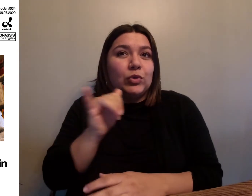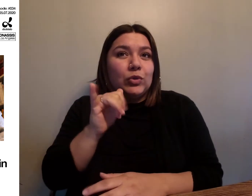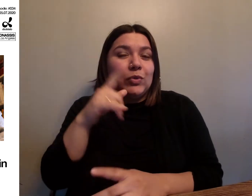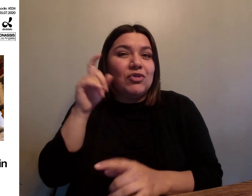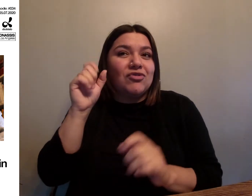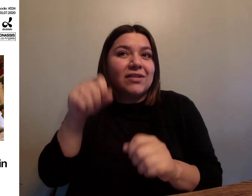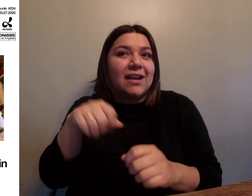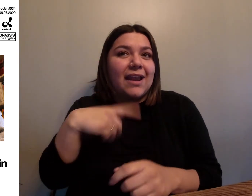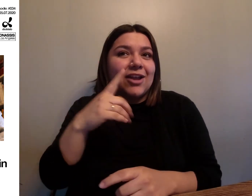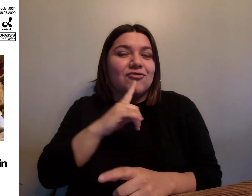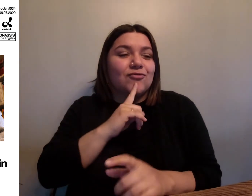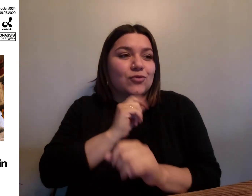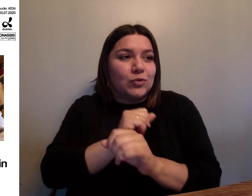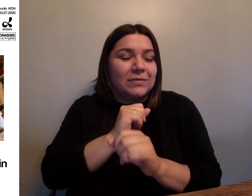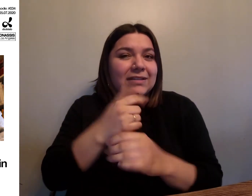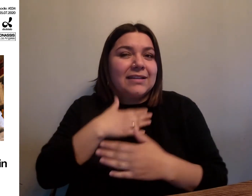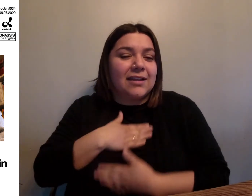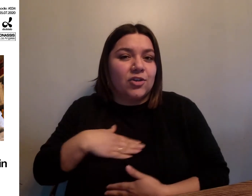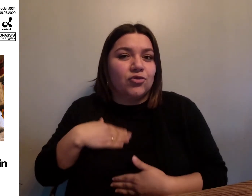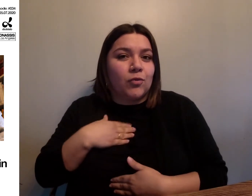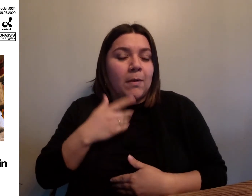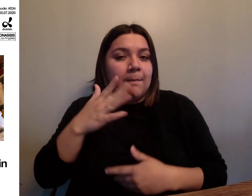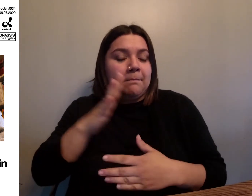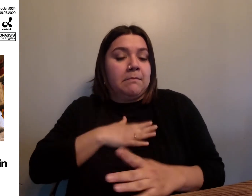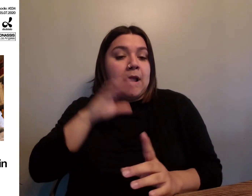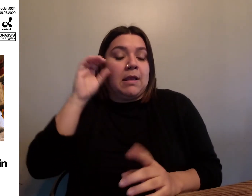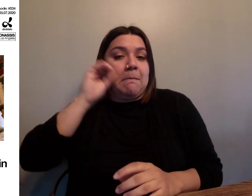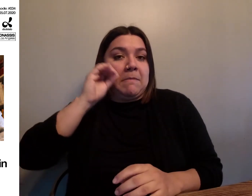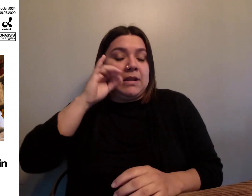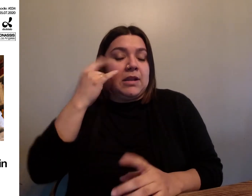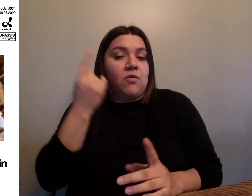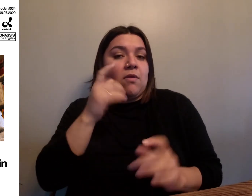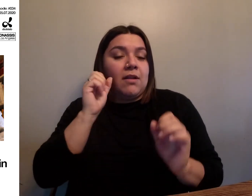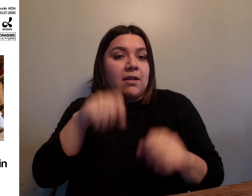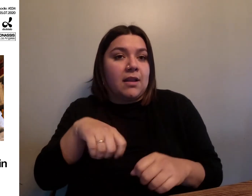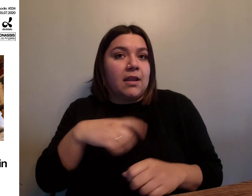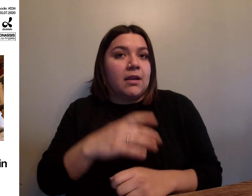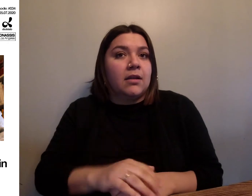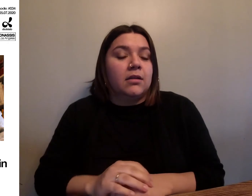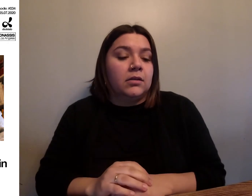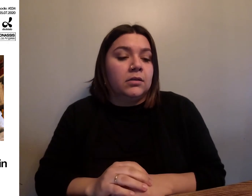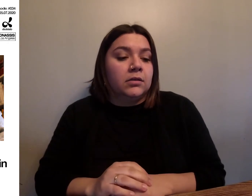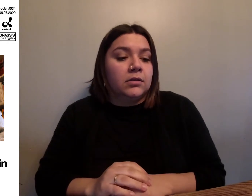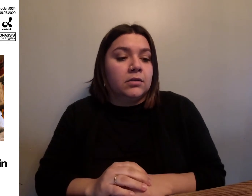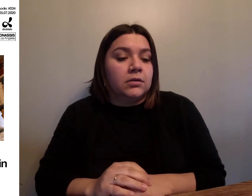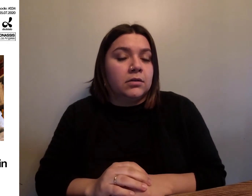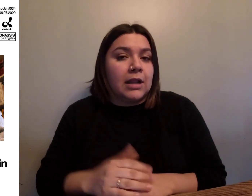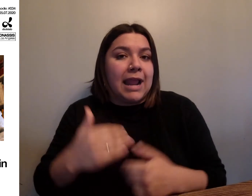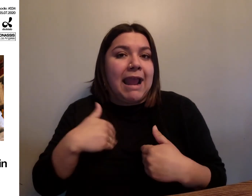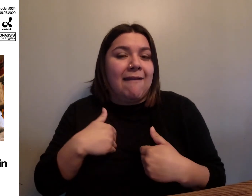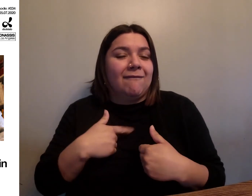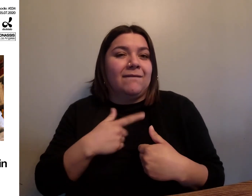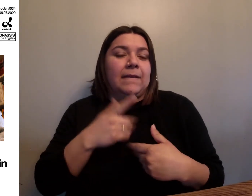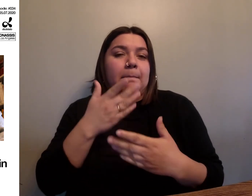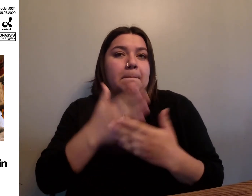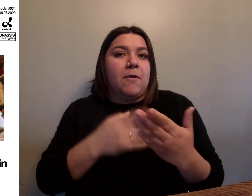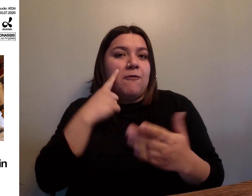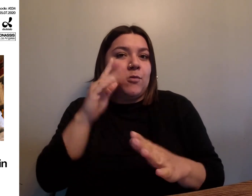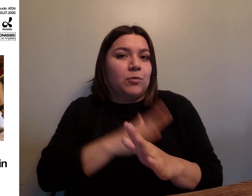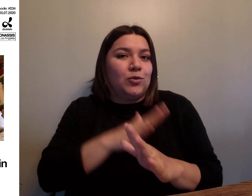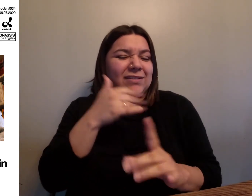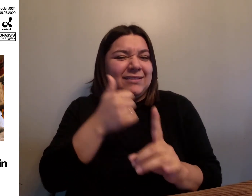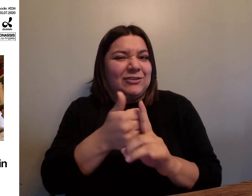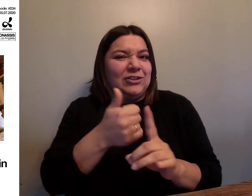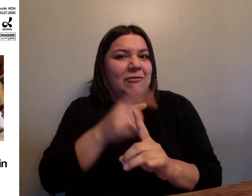can't really enjoy it deeply unless, in my opinion, one has mastered some element of music